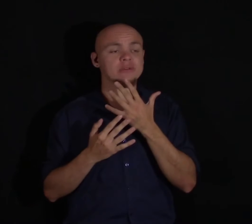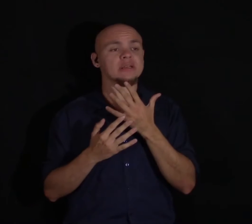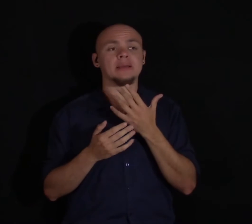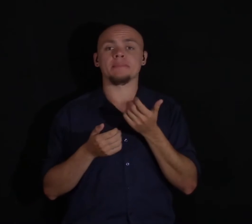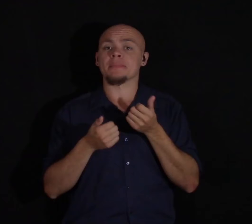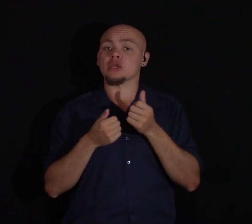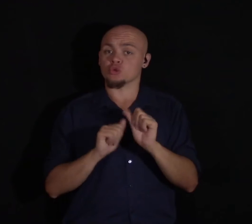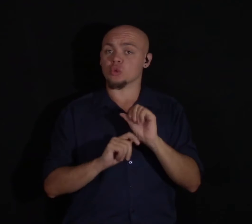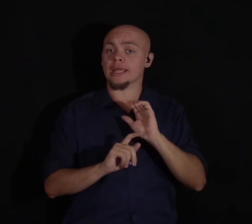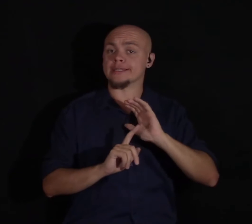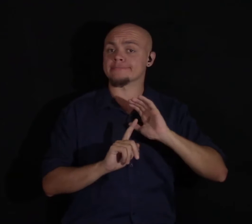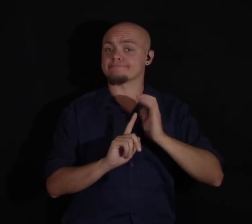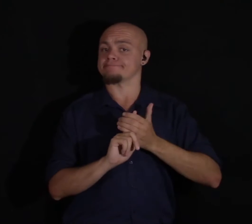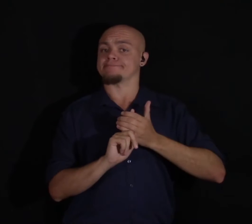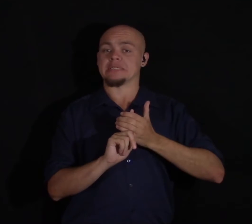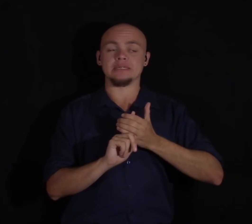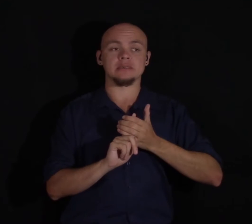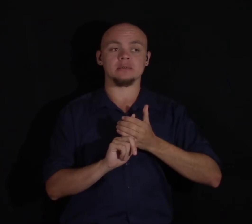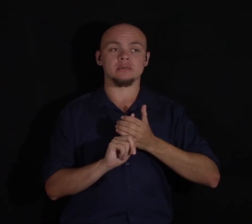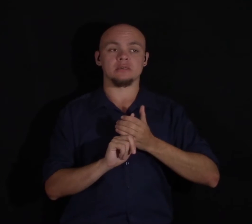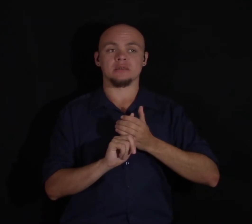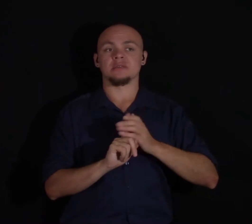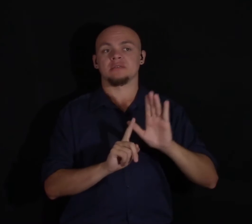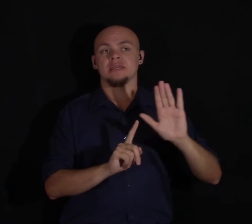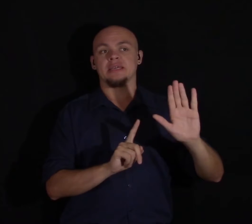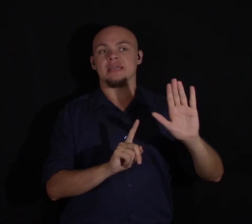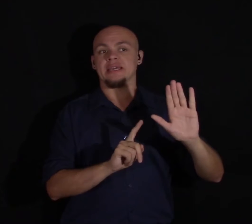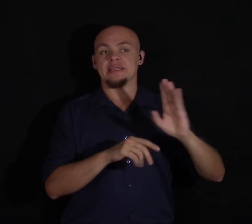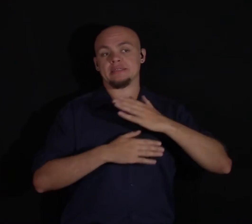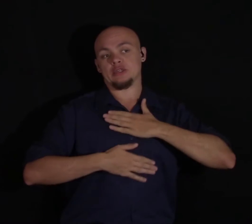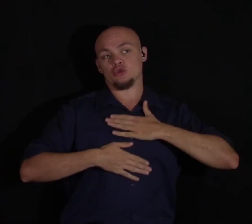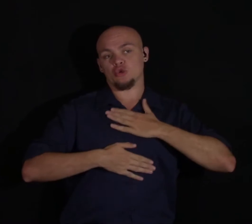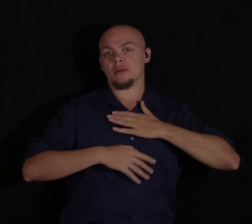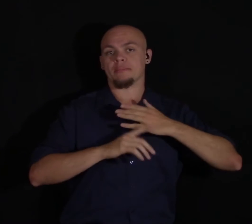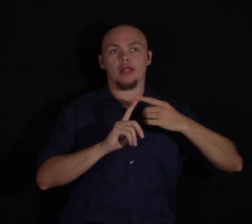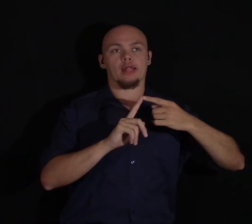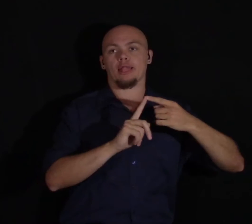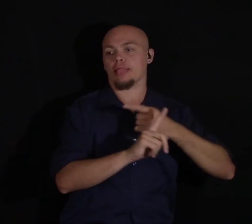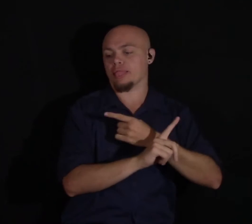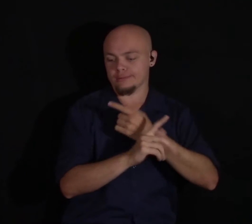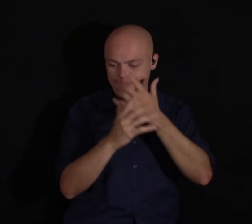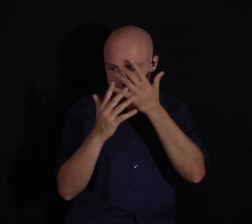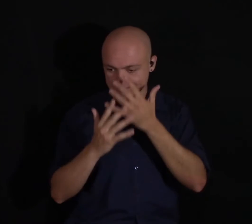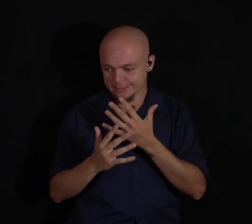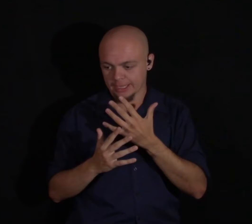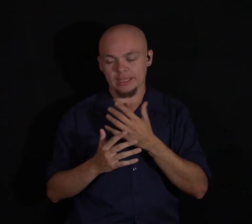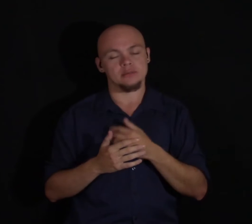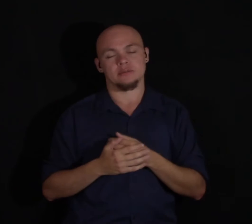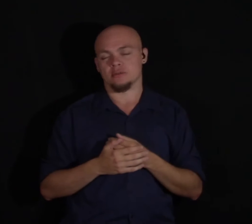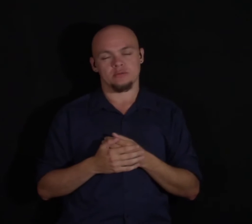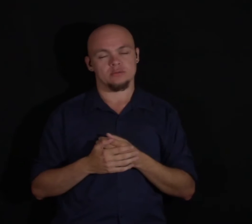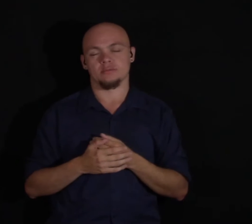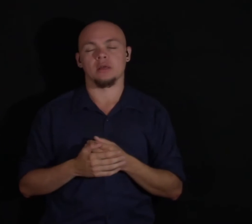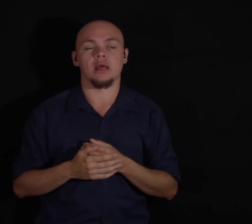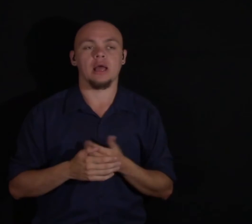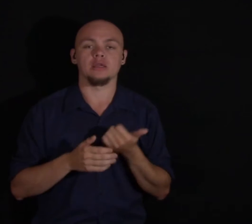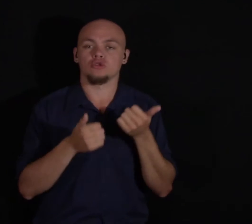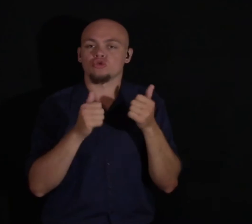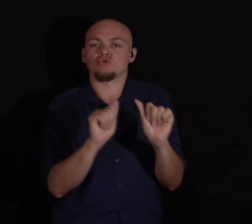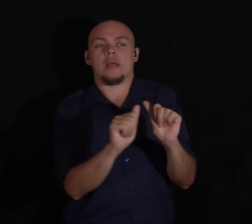as possible, that I might not debar him from the pleasures natural to one who was entering on a new scene of life, undisturbed by